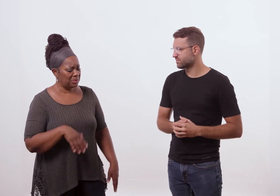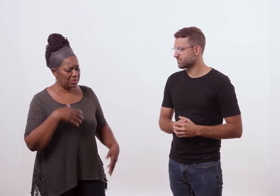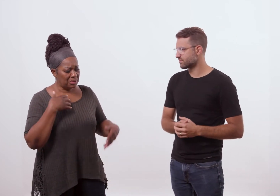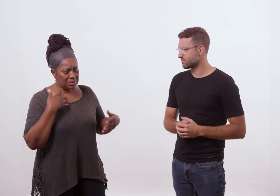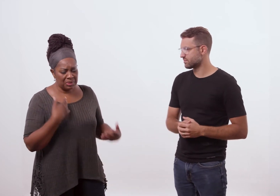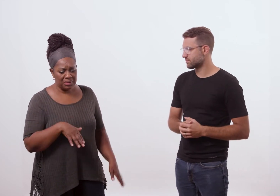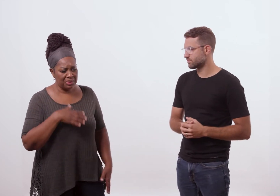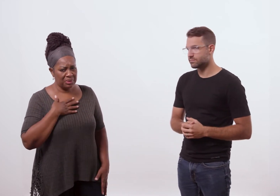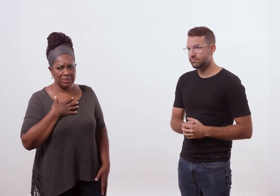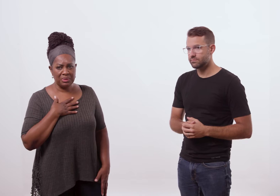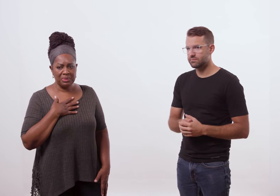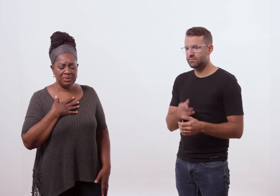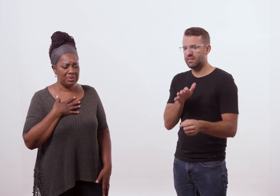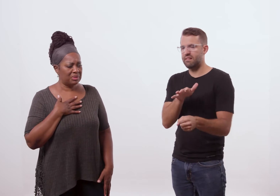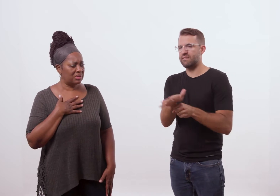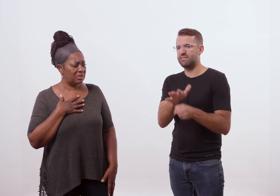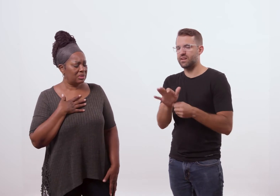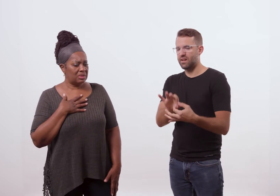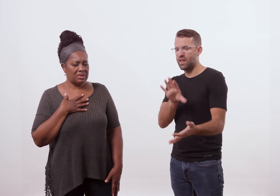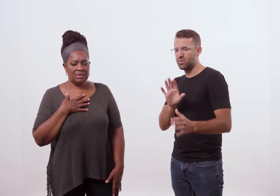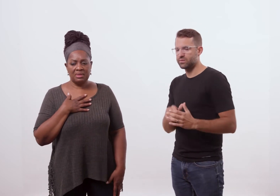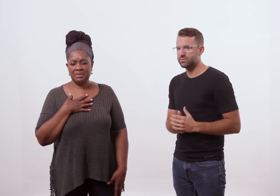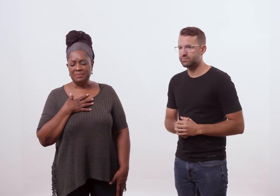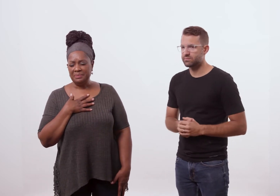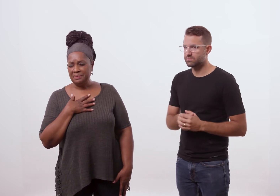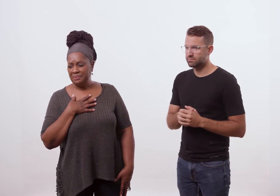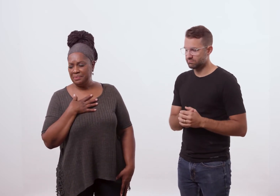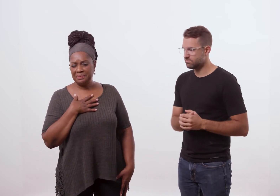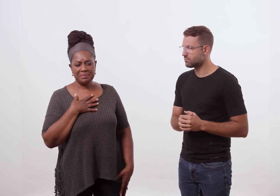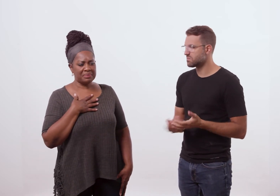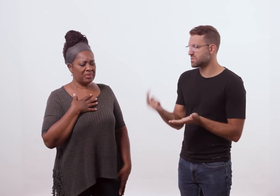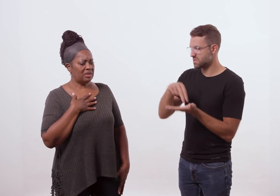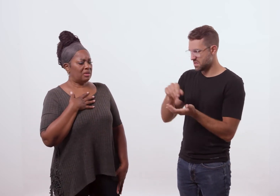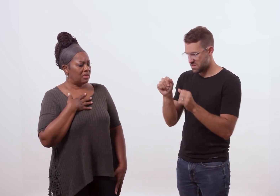Enough now. Let him up. Let him up. You heard him.